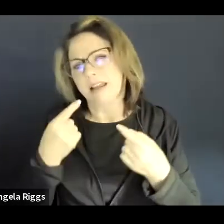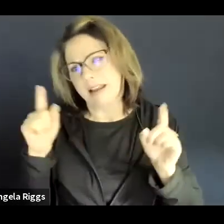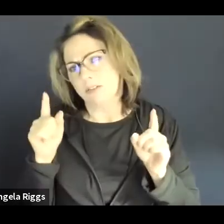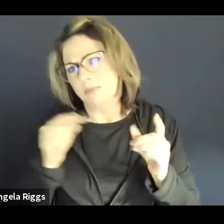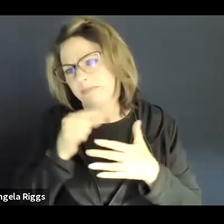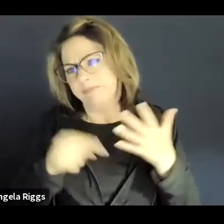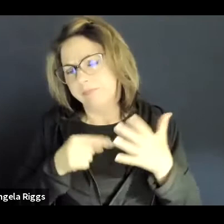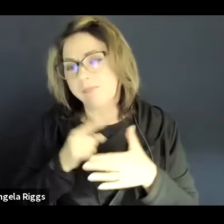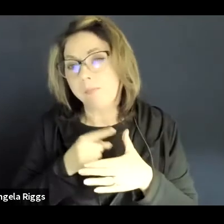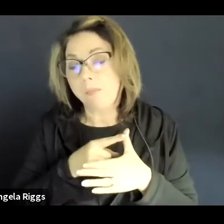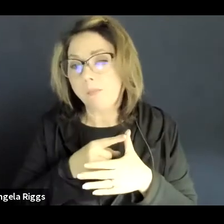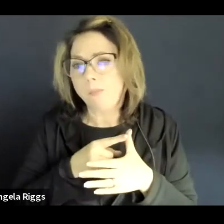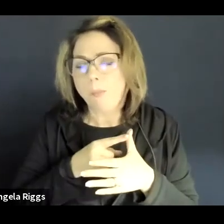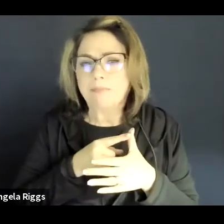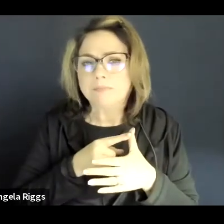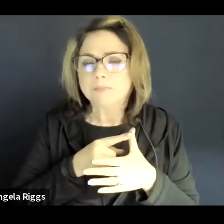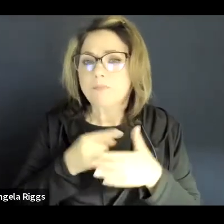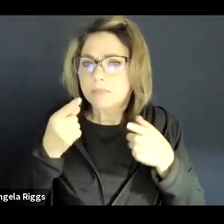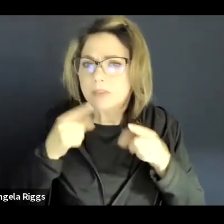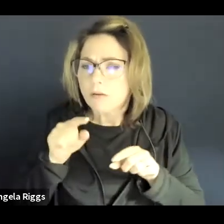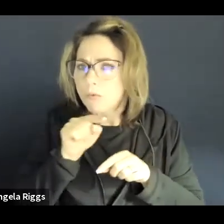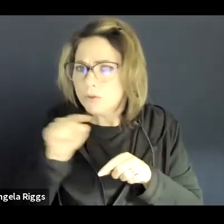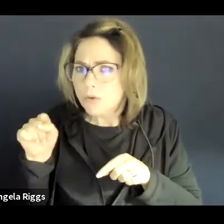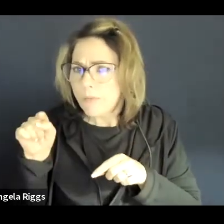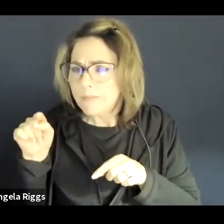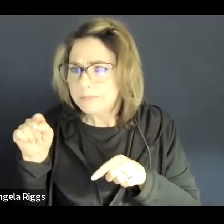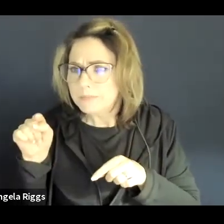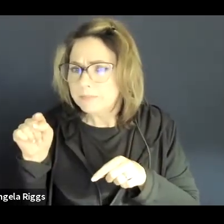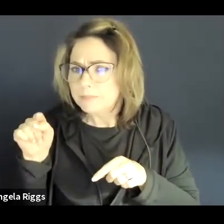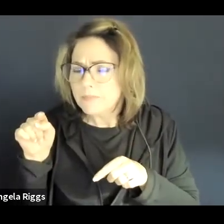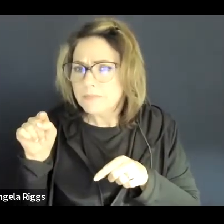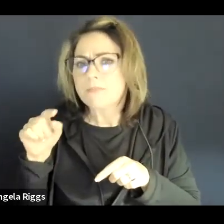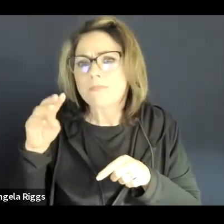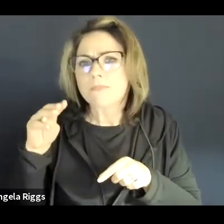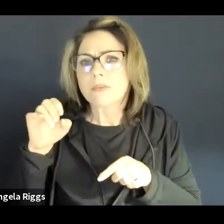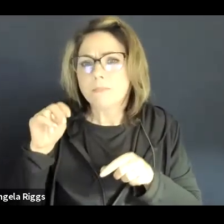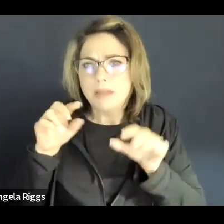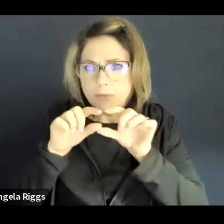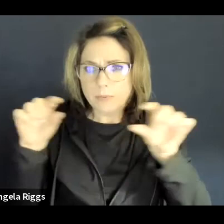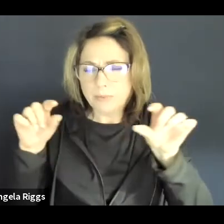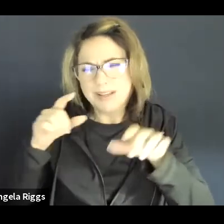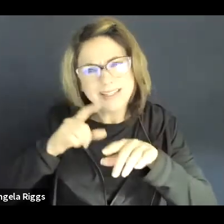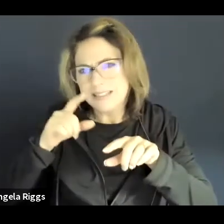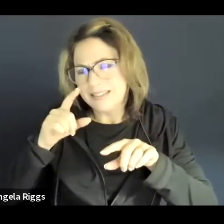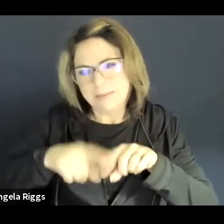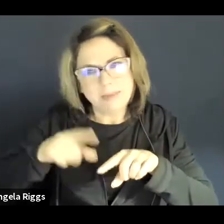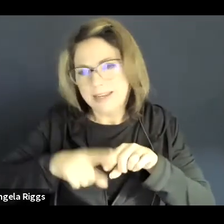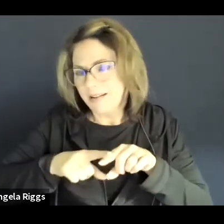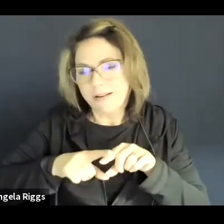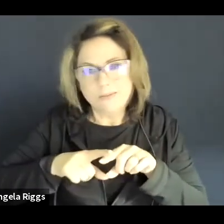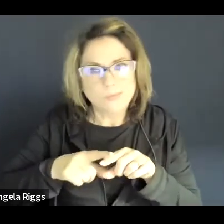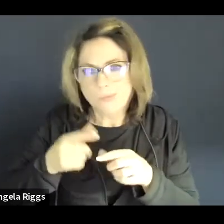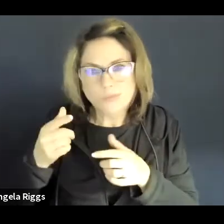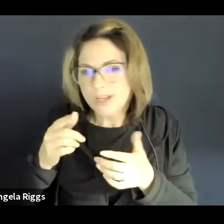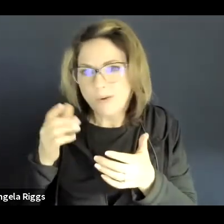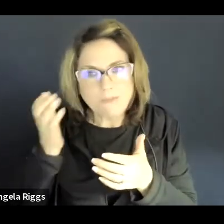First off, when you scroll over the screen, a menu bar pops up. Depending on what device you are on, you can find that menu bar